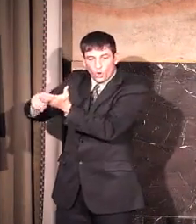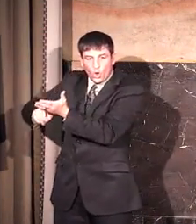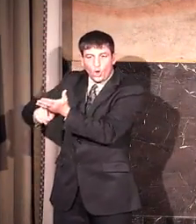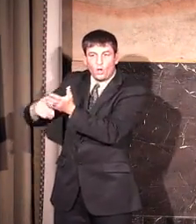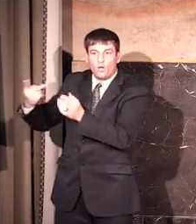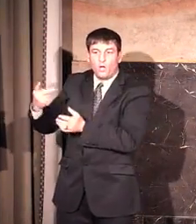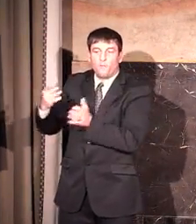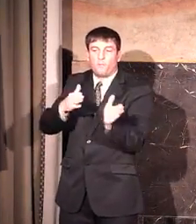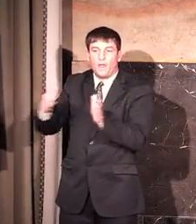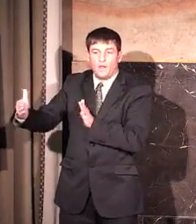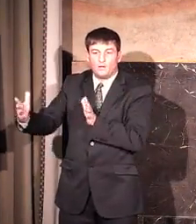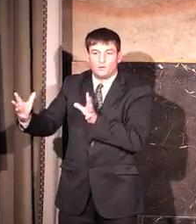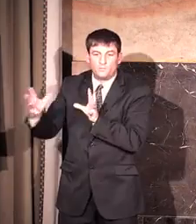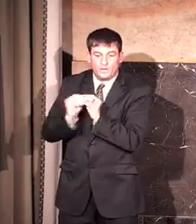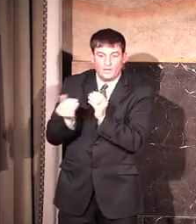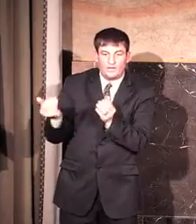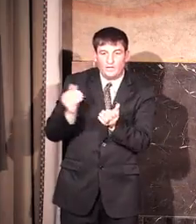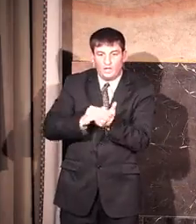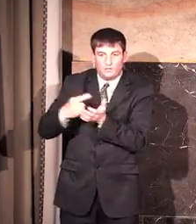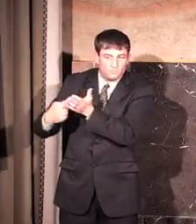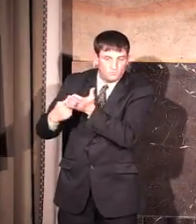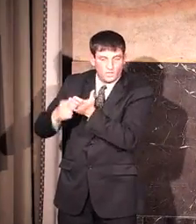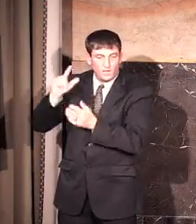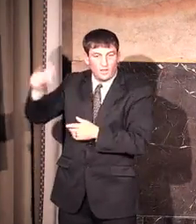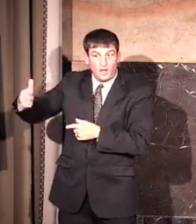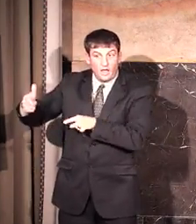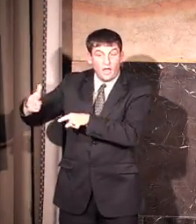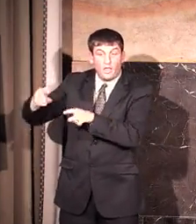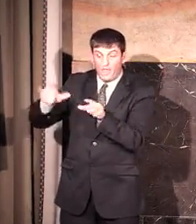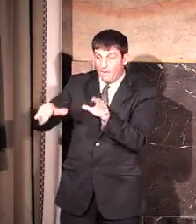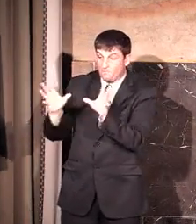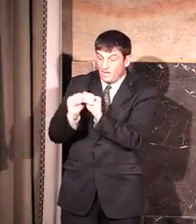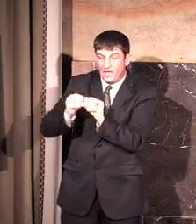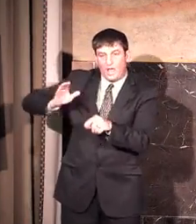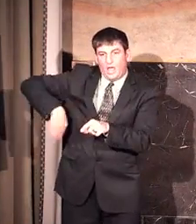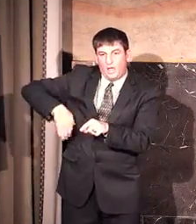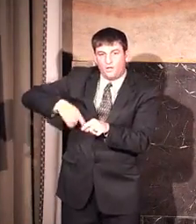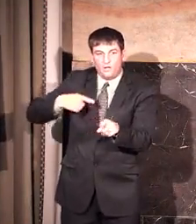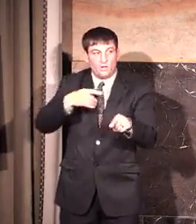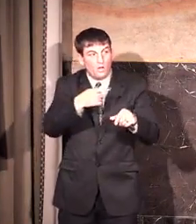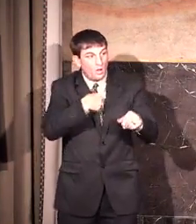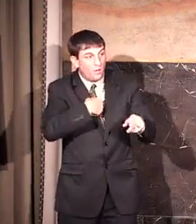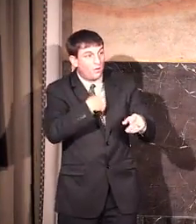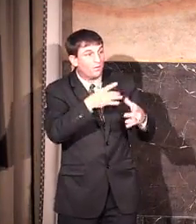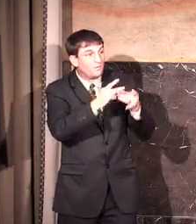That hasn't happened, and so I'm going to reserve any further comment on that until later.